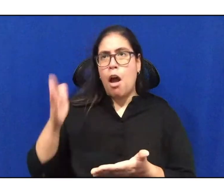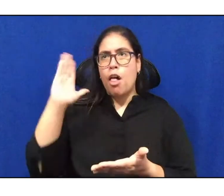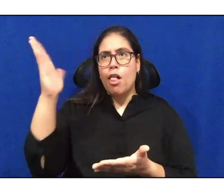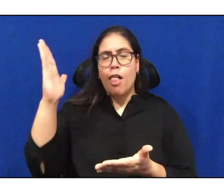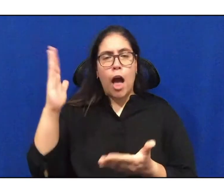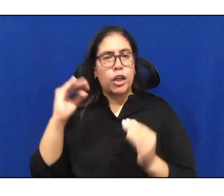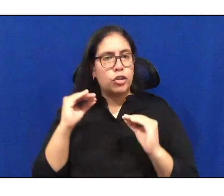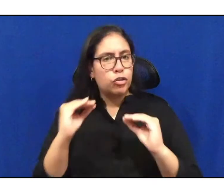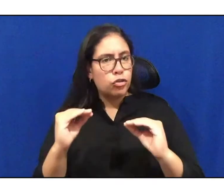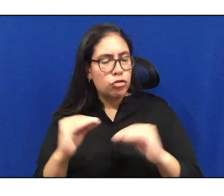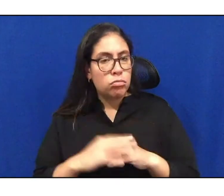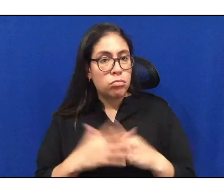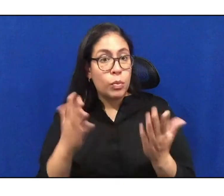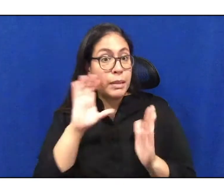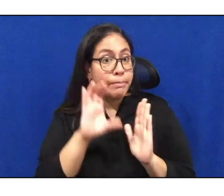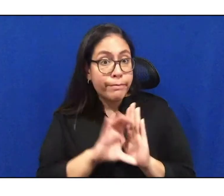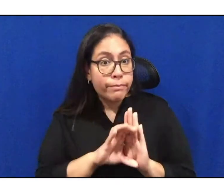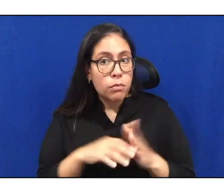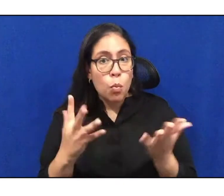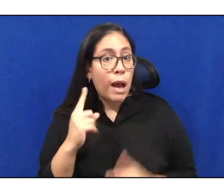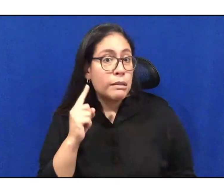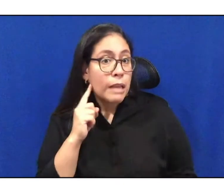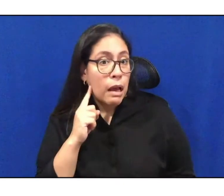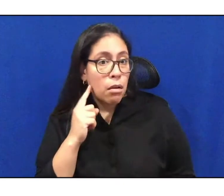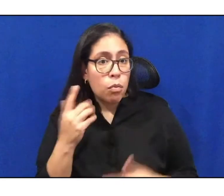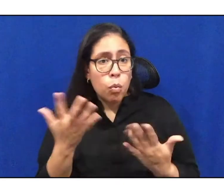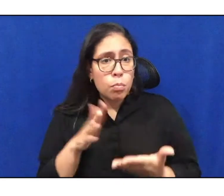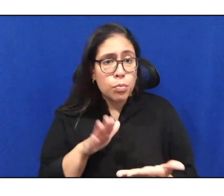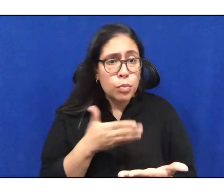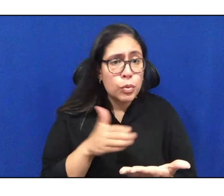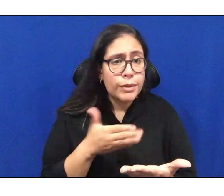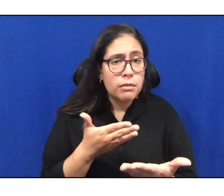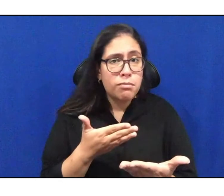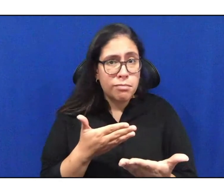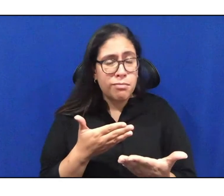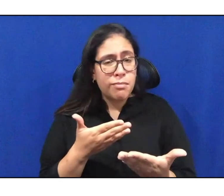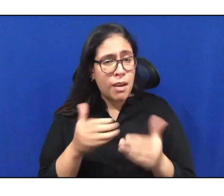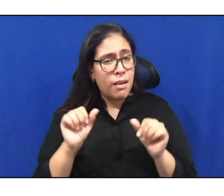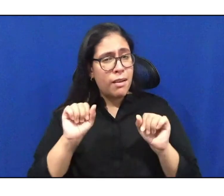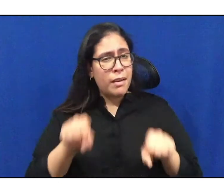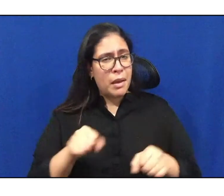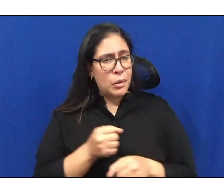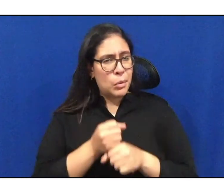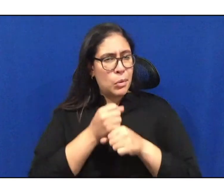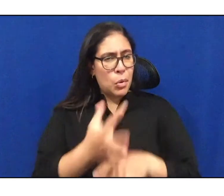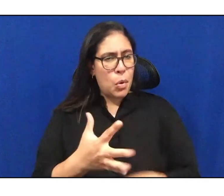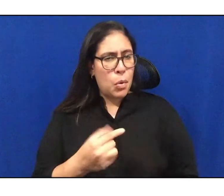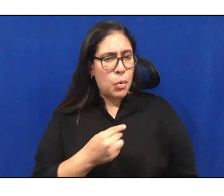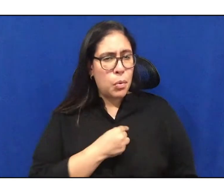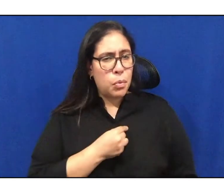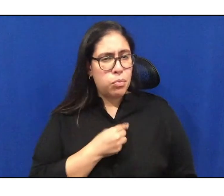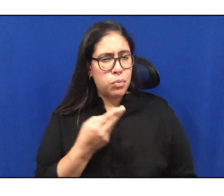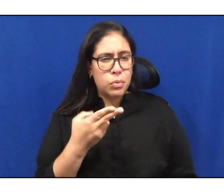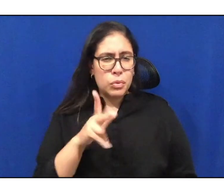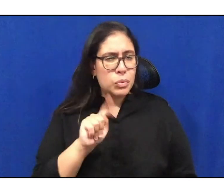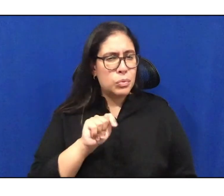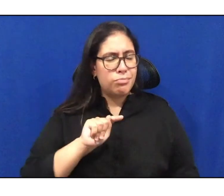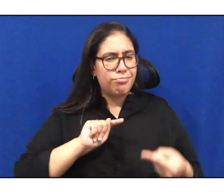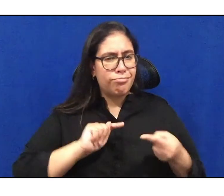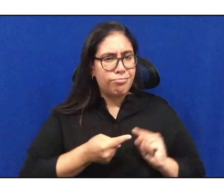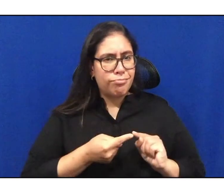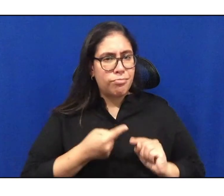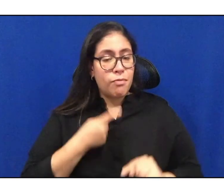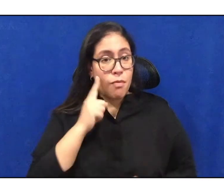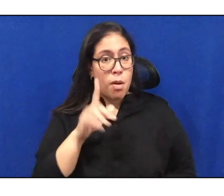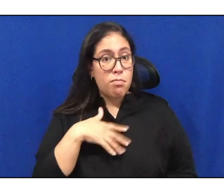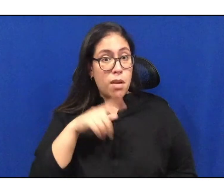What sounds, what music? Because it can be really painful and difficult for my Black students to have to grapple